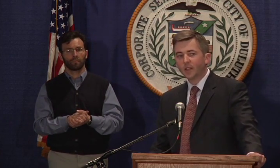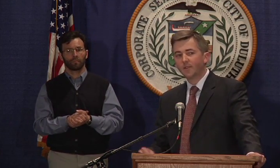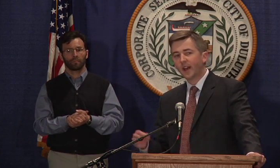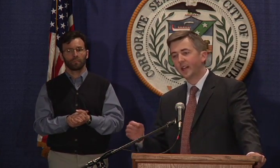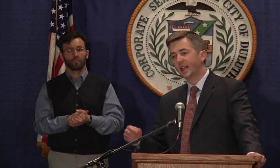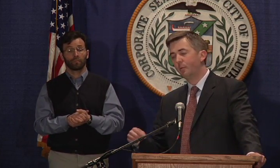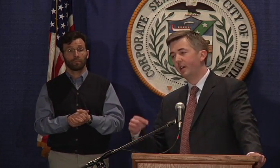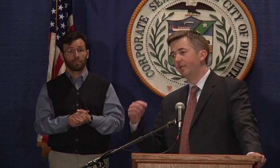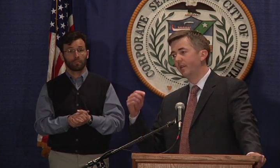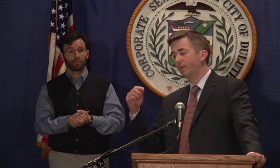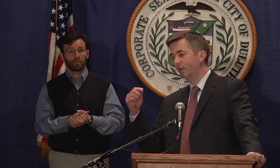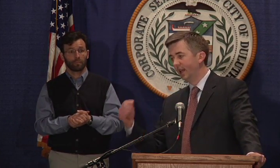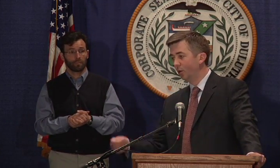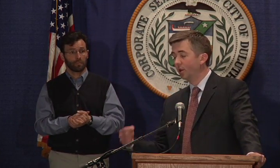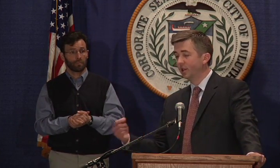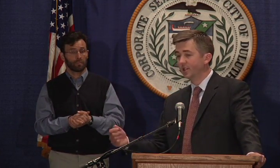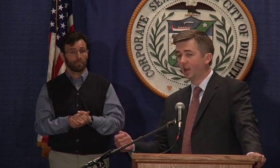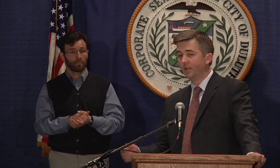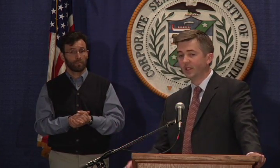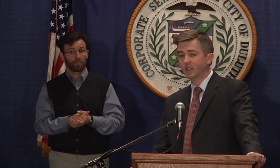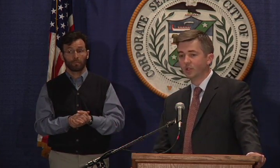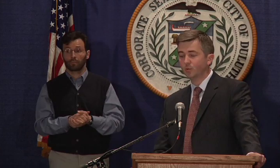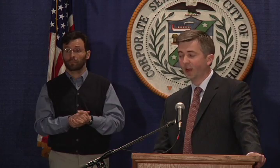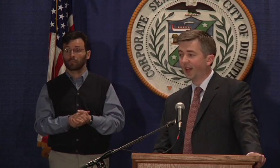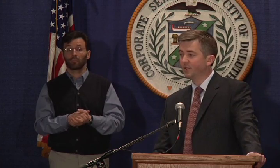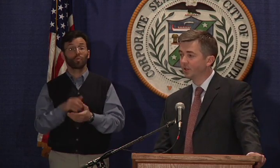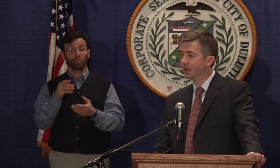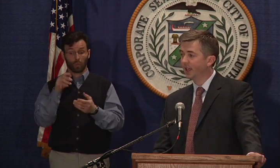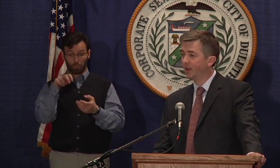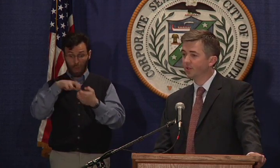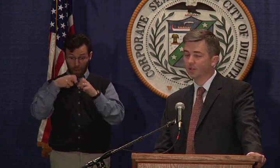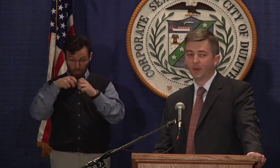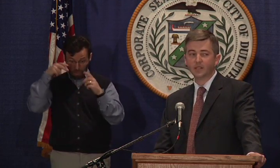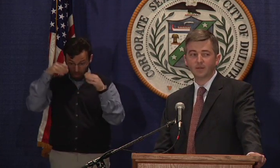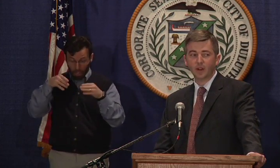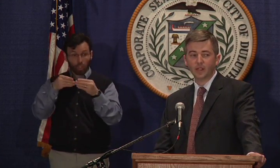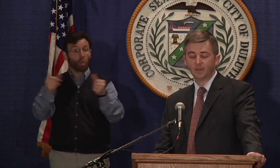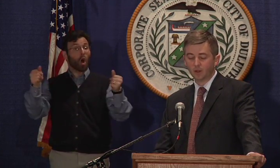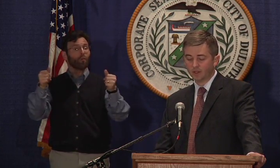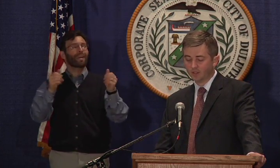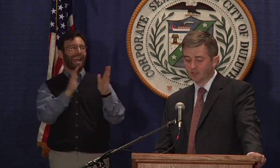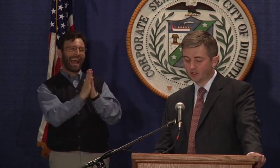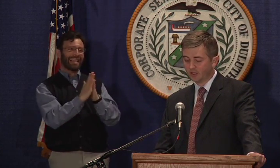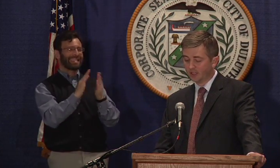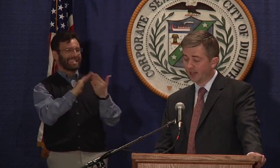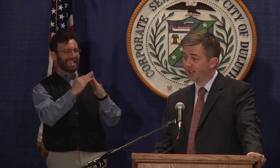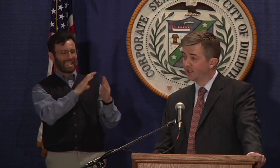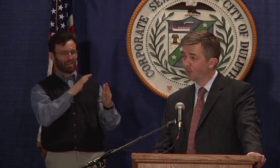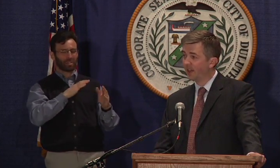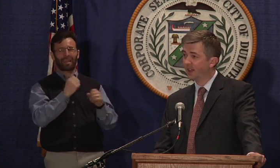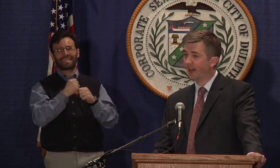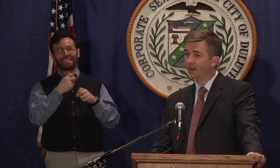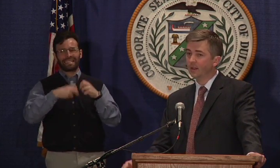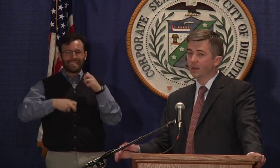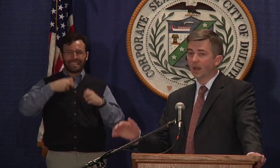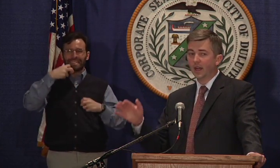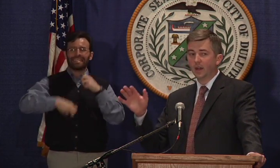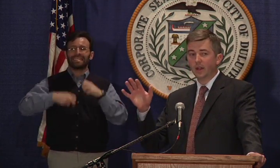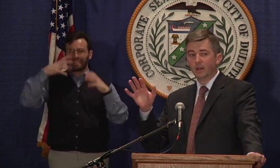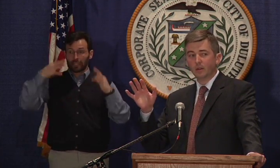And despite the fact that in order to solve these issues, we asked our city council to make some very difficult decisions. And despite